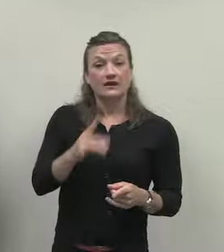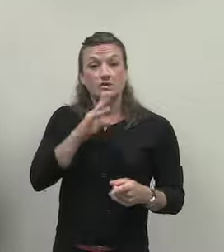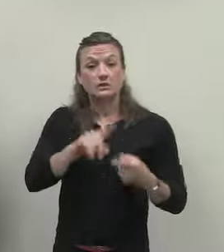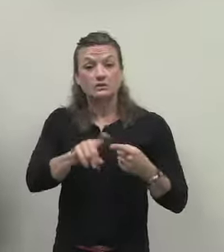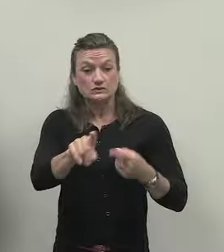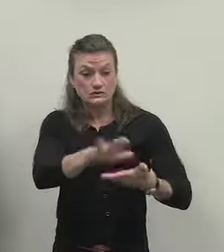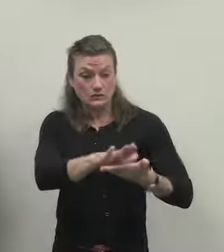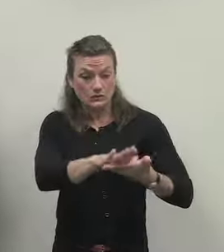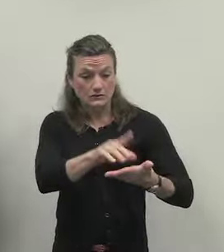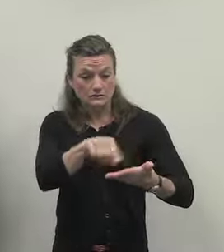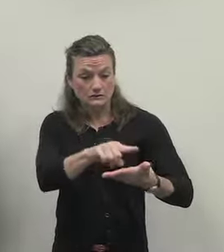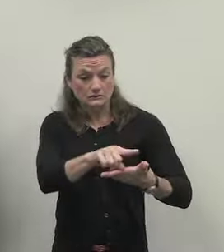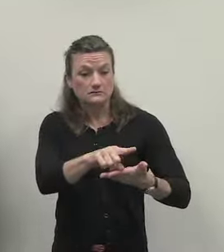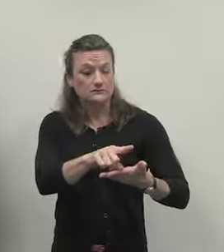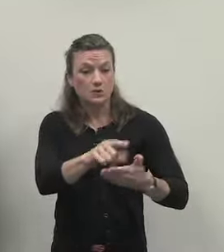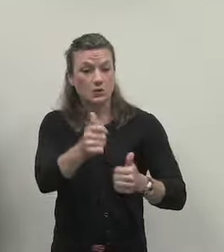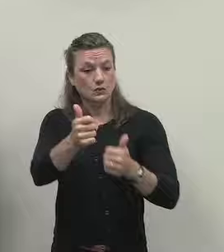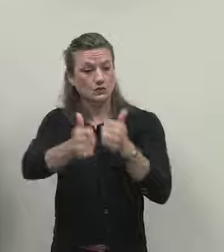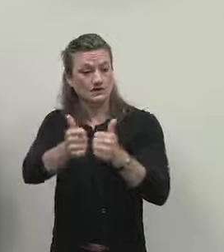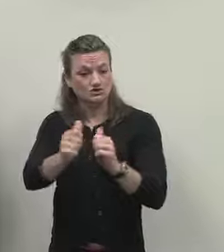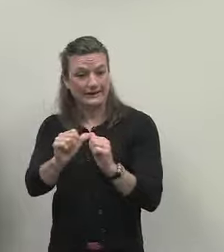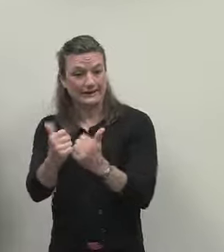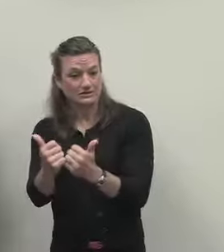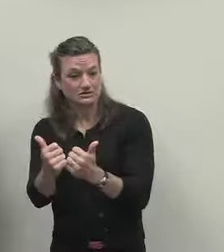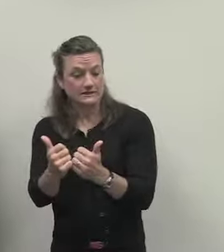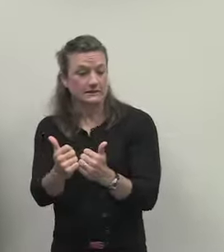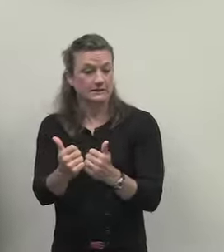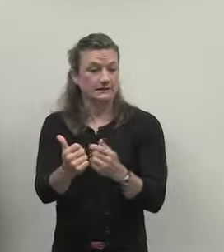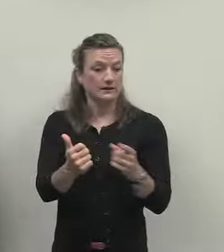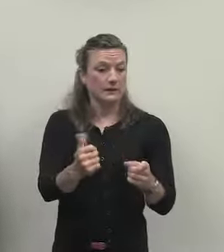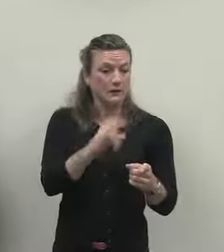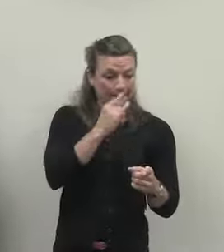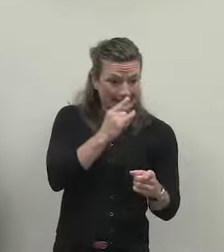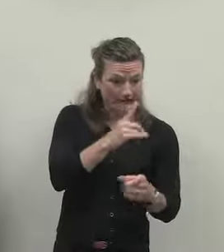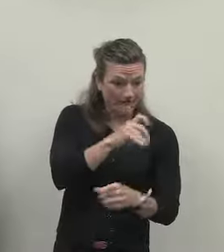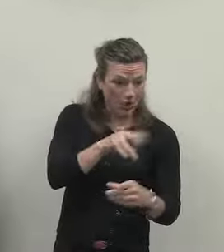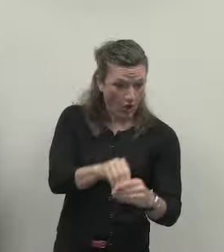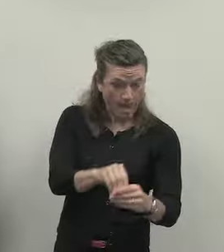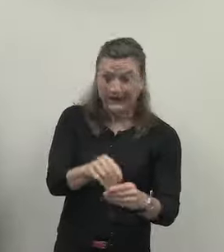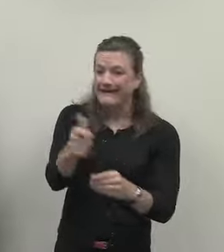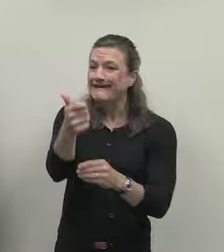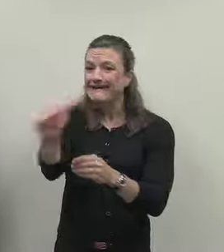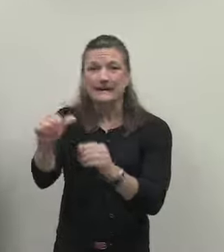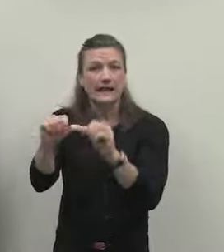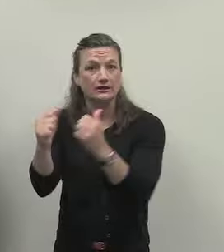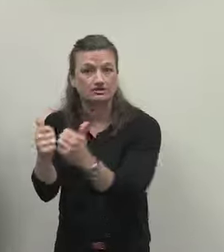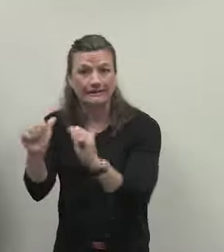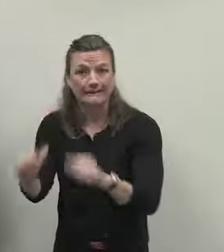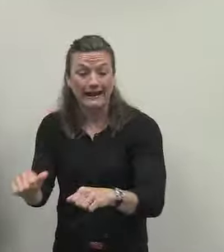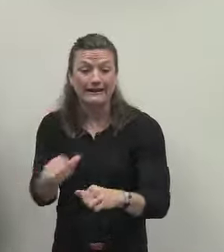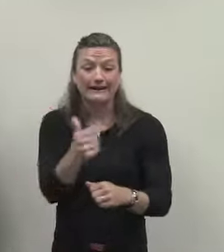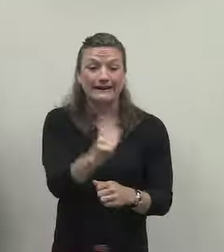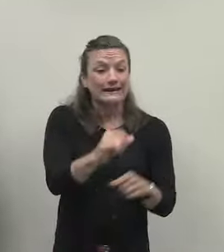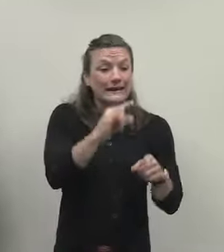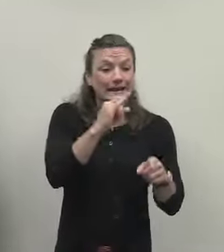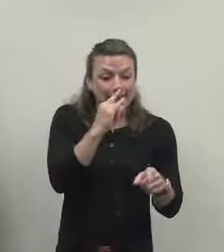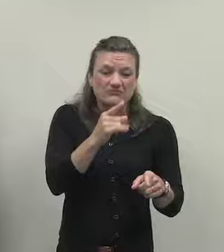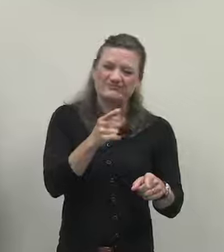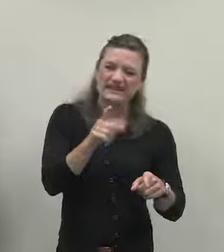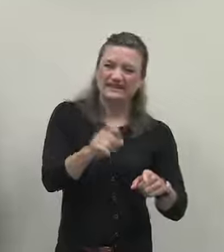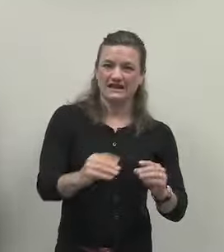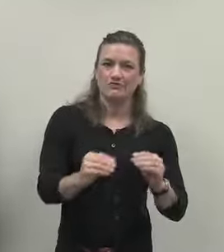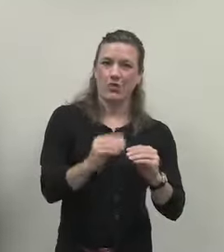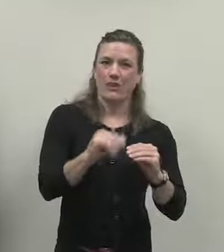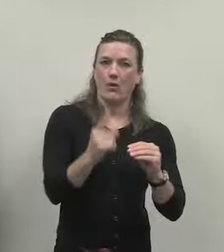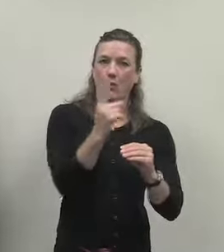schools about what agencies and what kids should be involved, it's any agency and it's any kid who's going to probably need